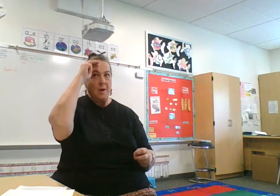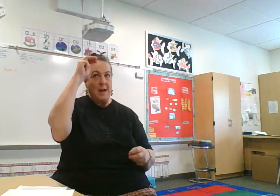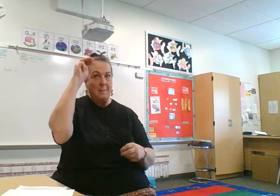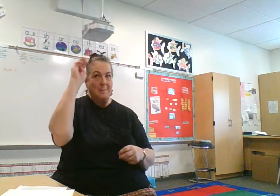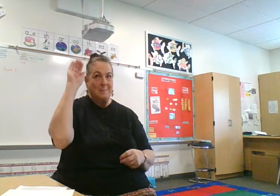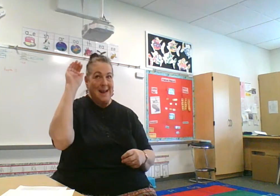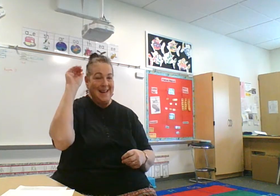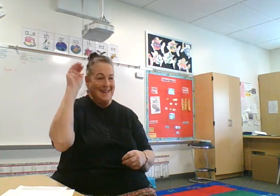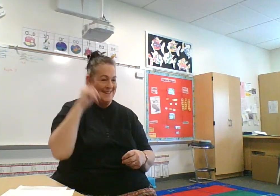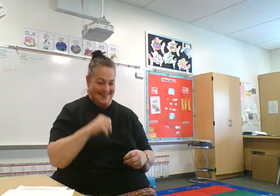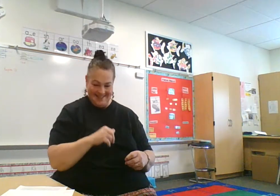him. Bye.